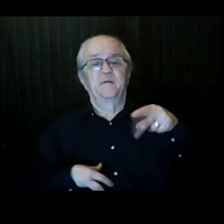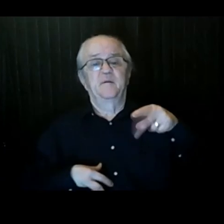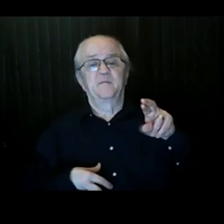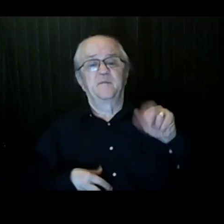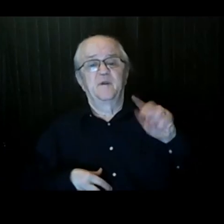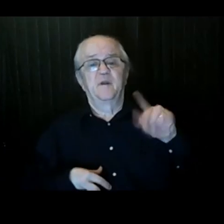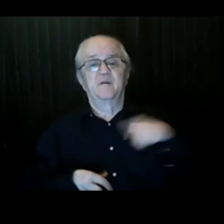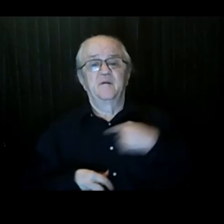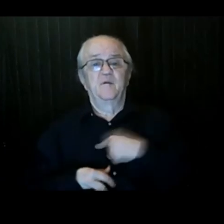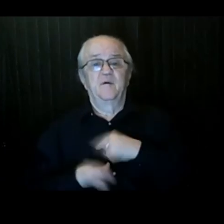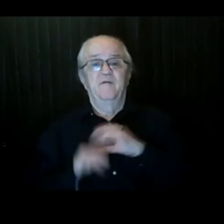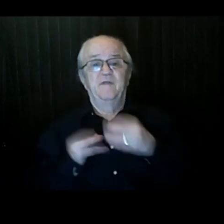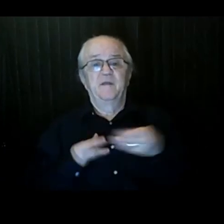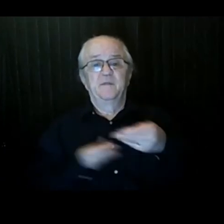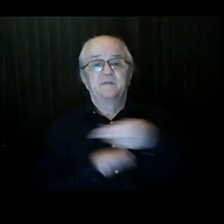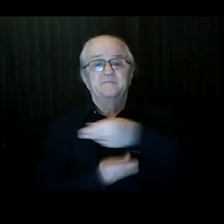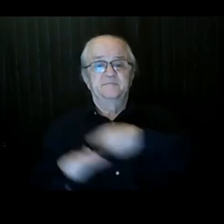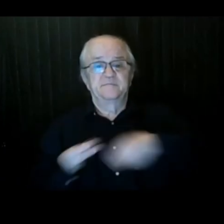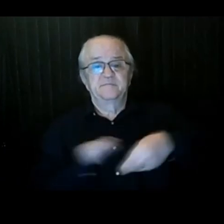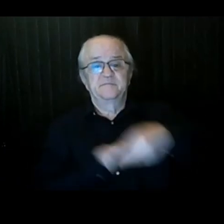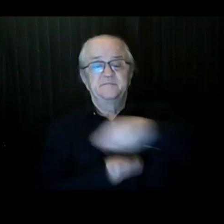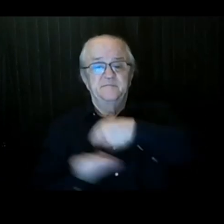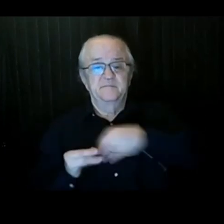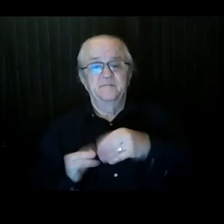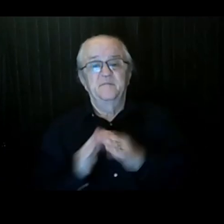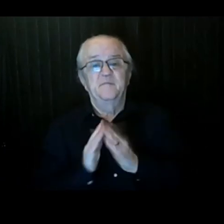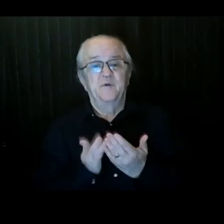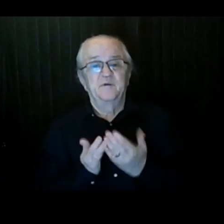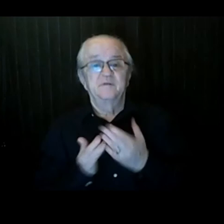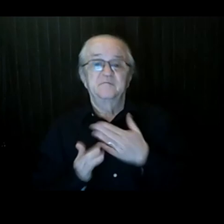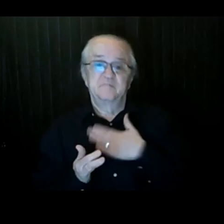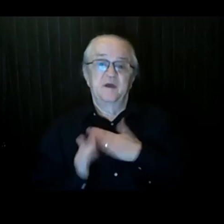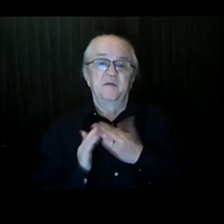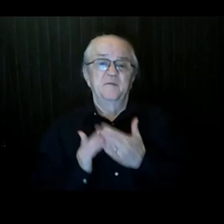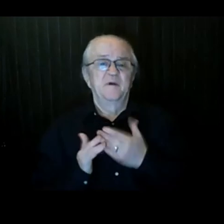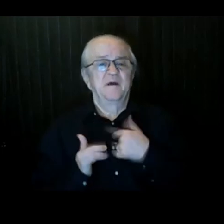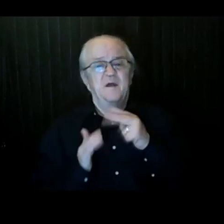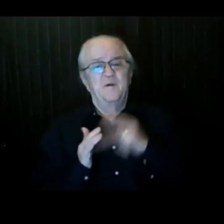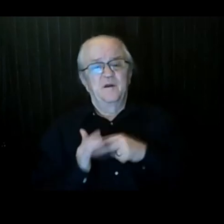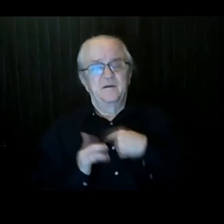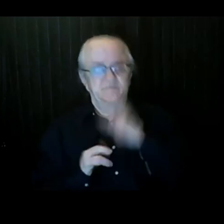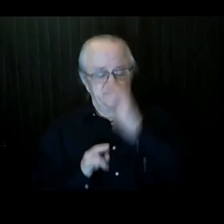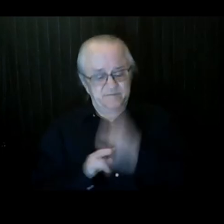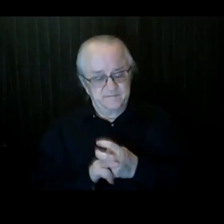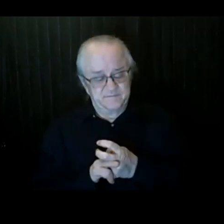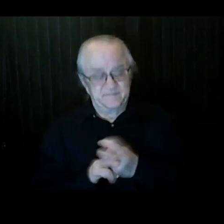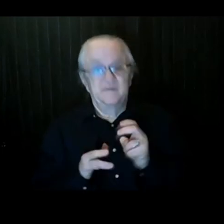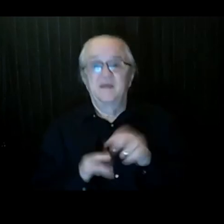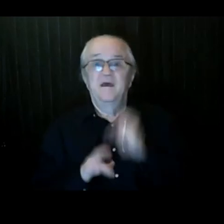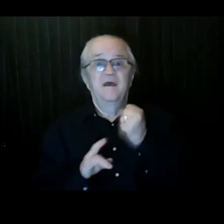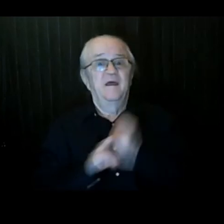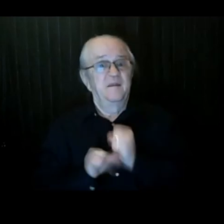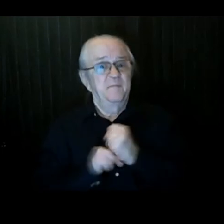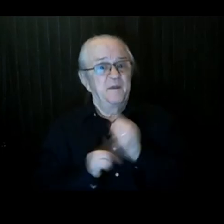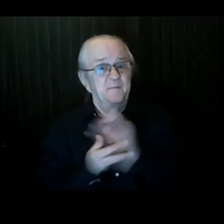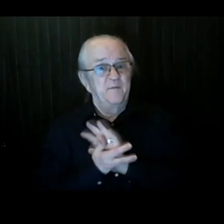off one versus the other. And that was my book, and I read it and I fell in love with it. And when the movie came out, I took Cindy to see it. And